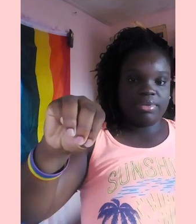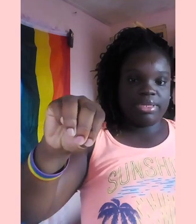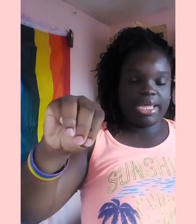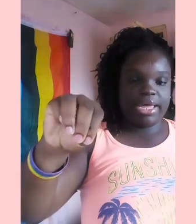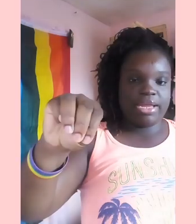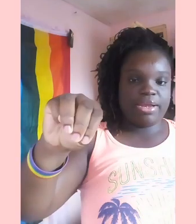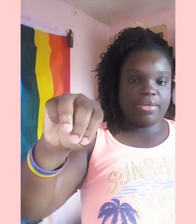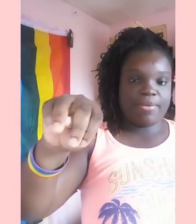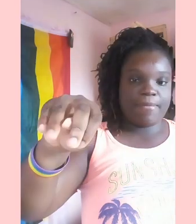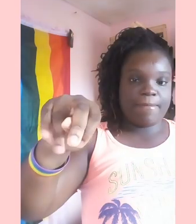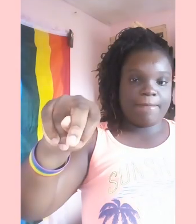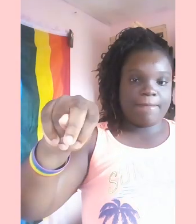N,